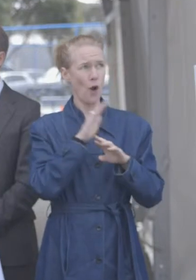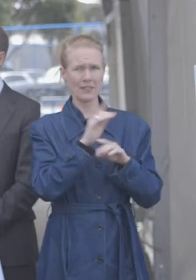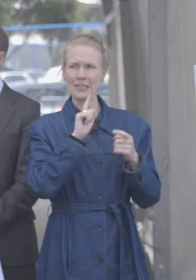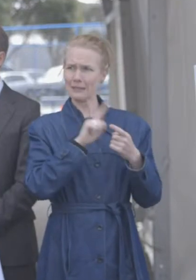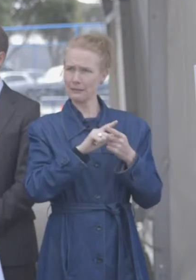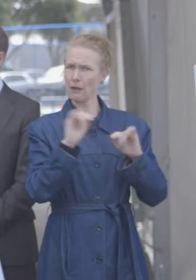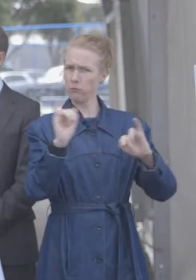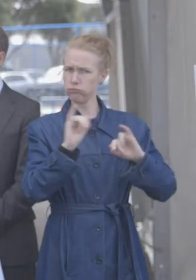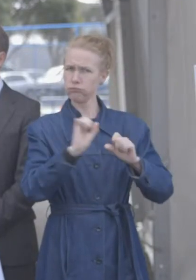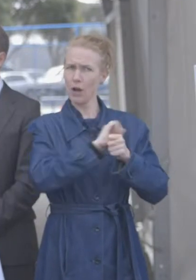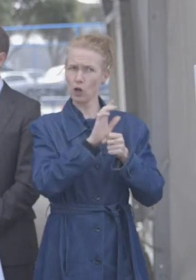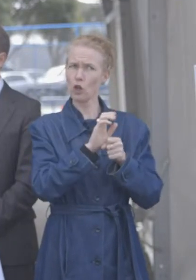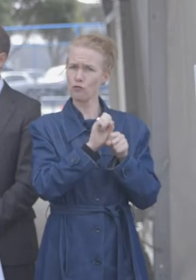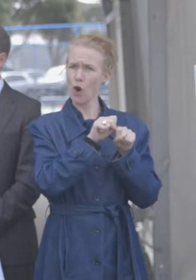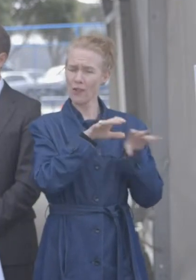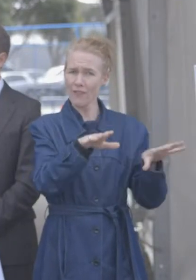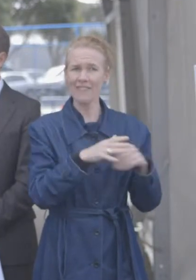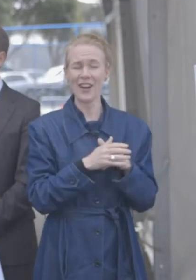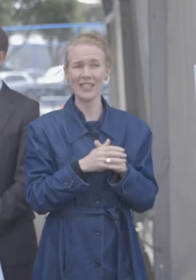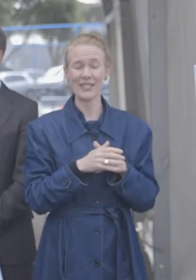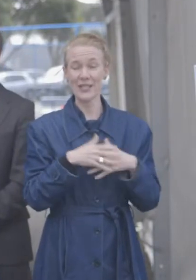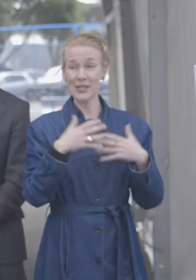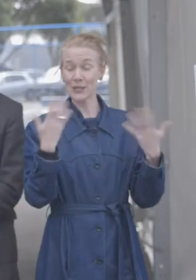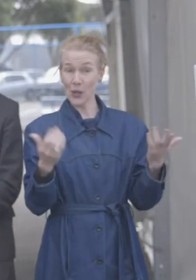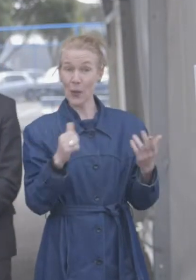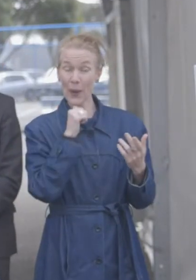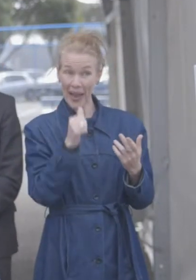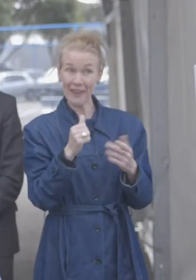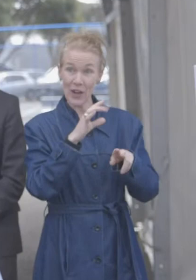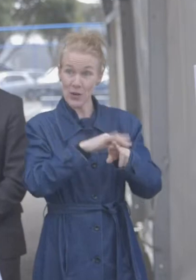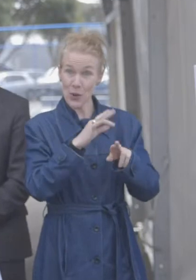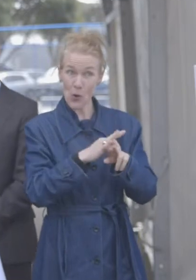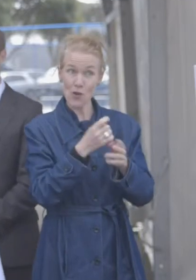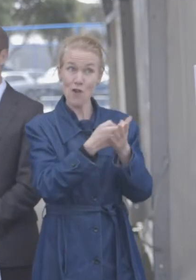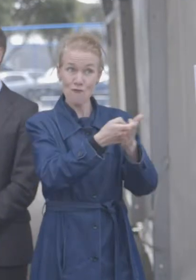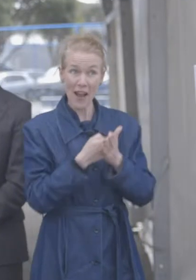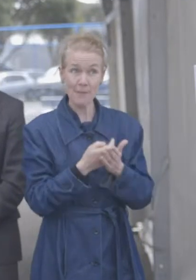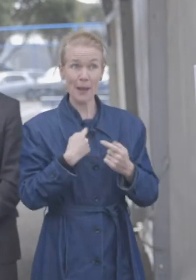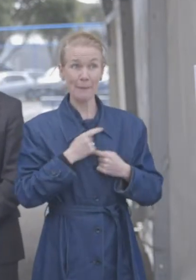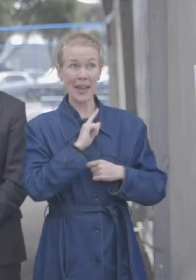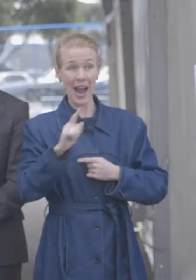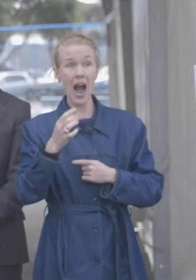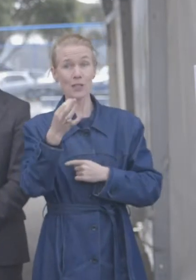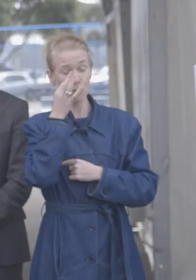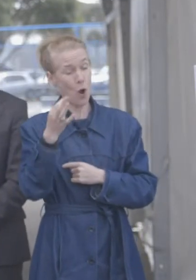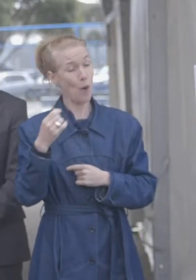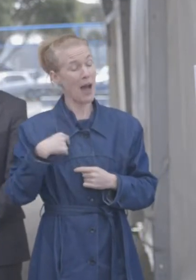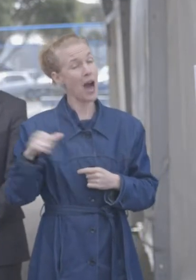then we, put our nostrils on the line, as the Director General's about to do in a moment.